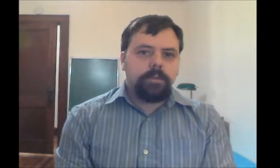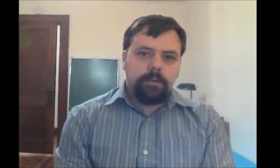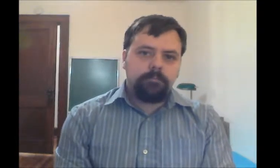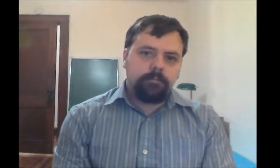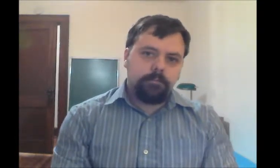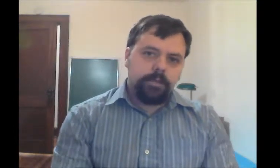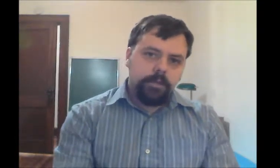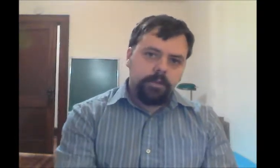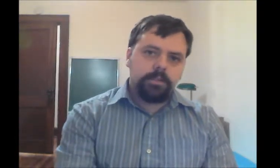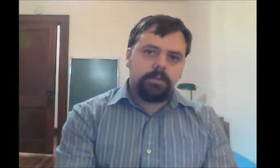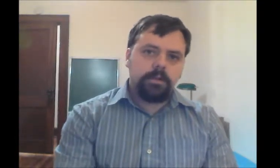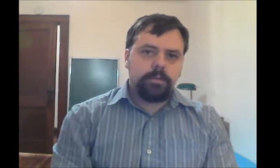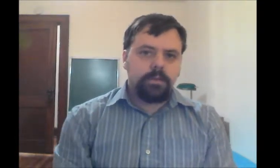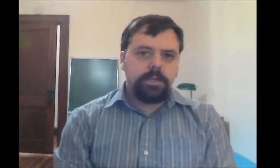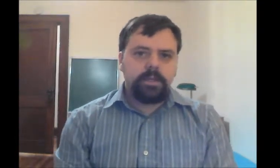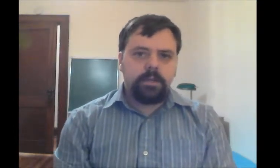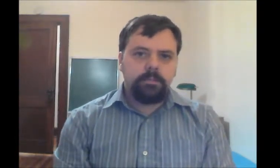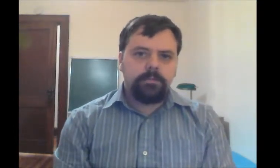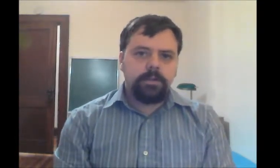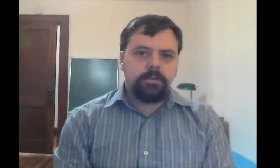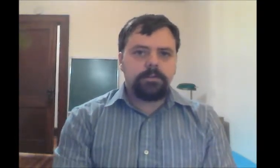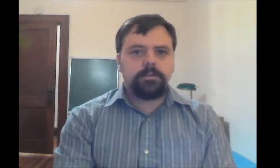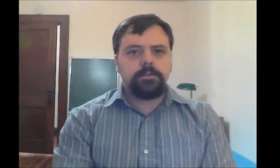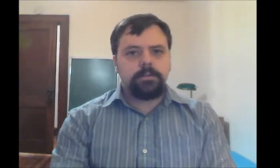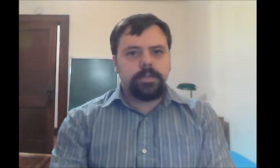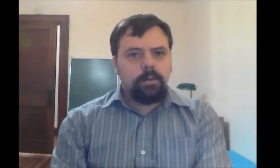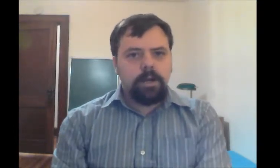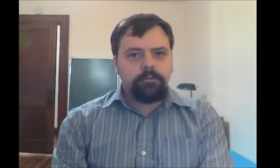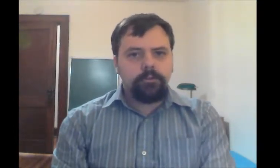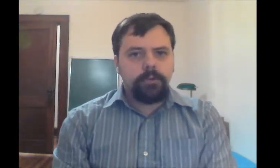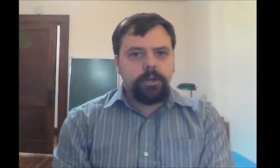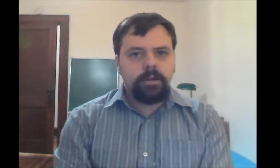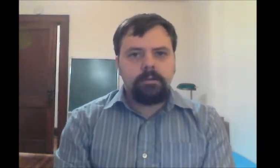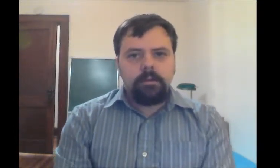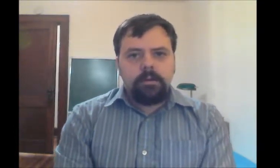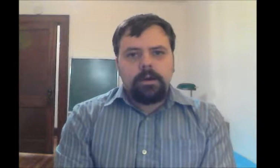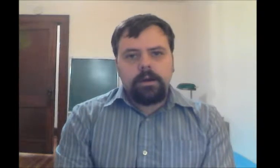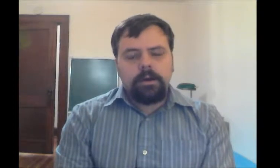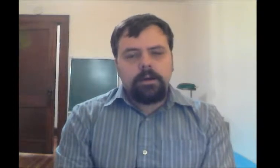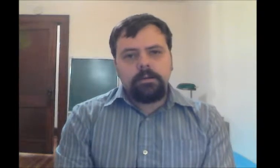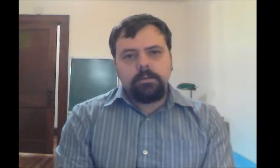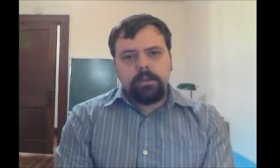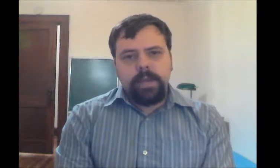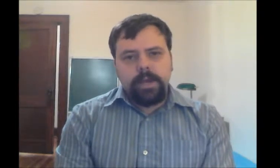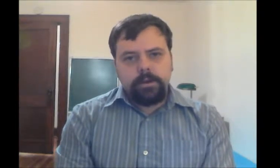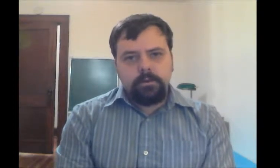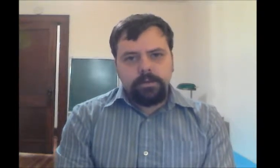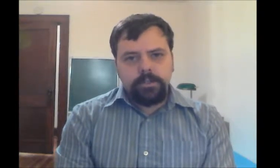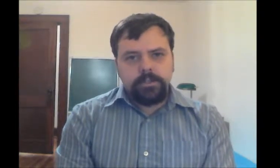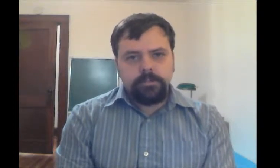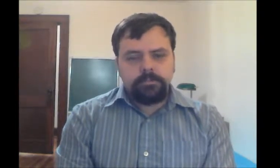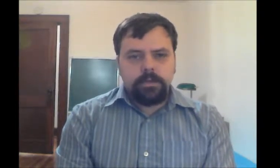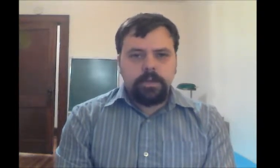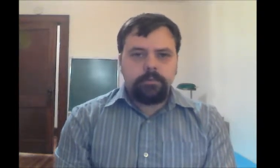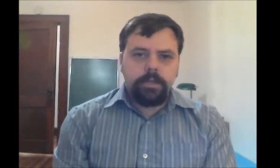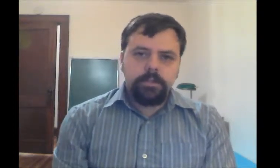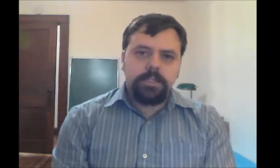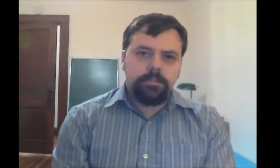map from the units of a real abelian number field to the Galois group ring with p-adic coefficients. And we used this map